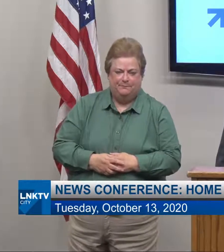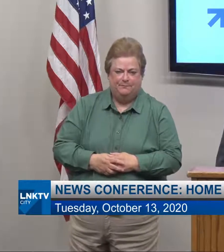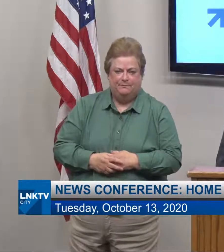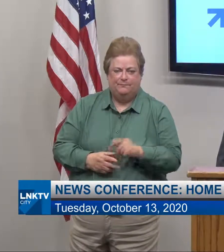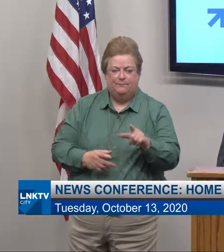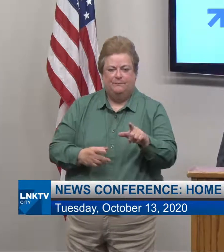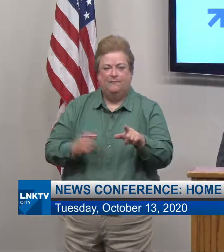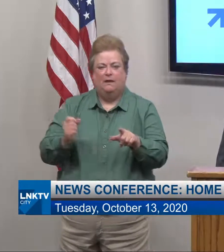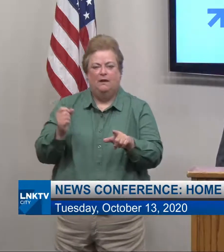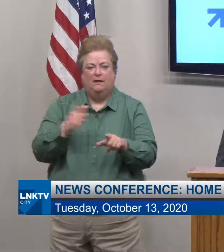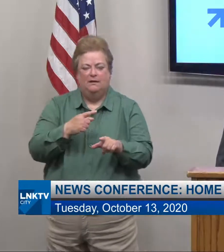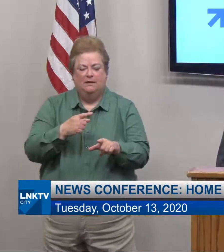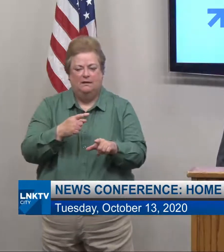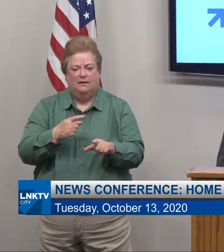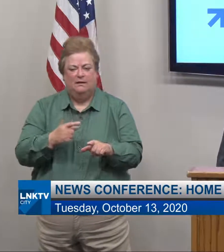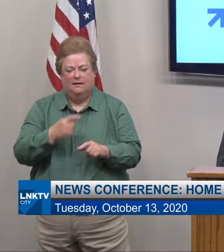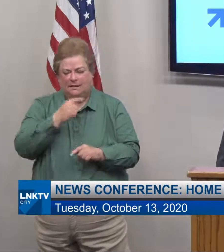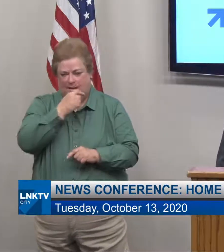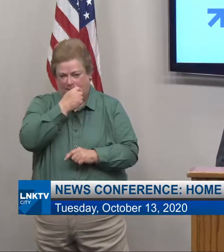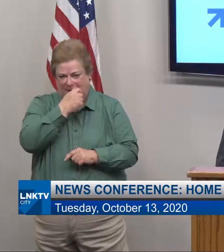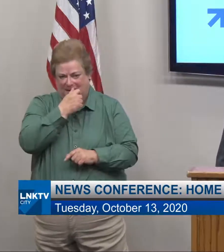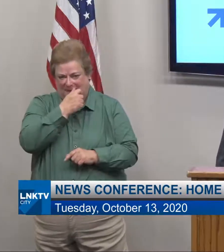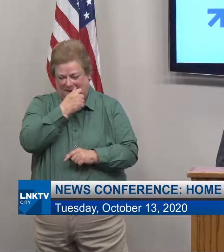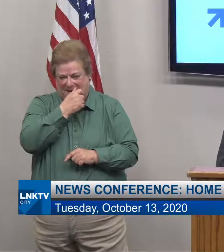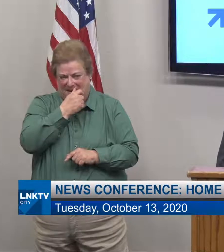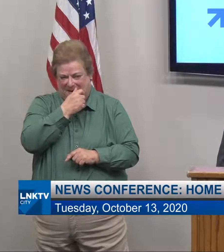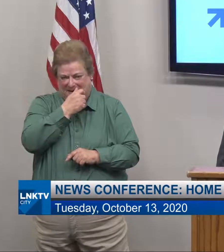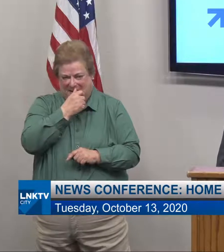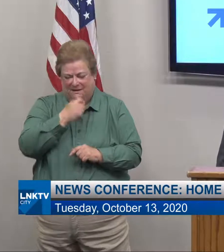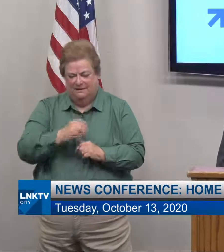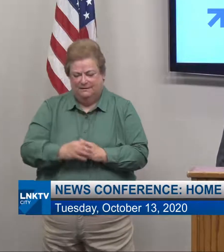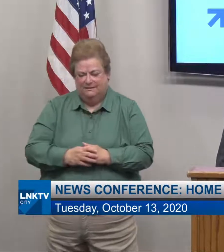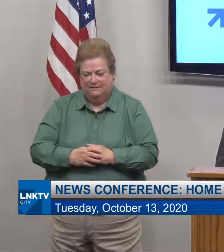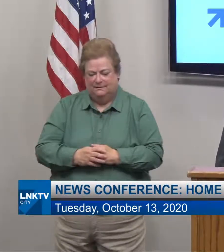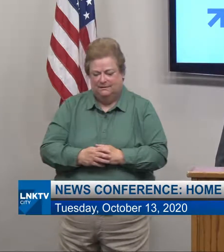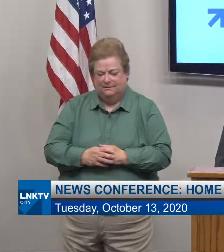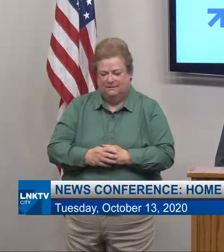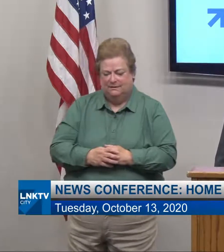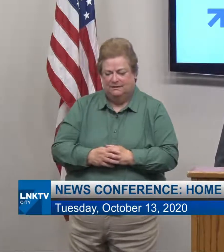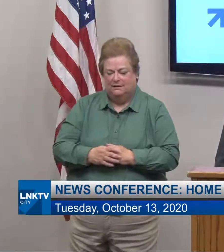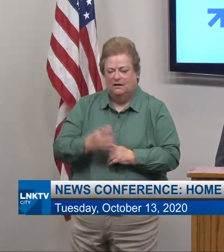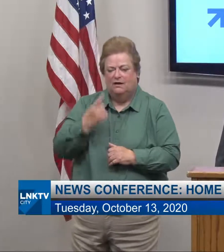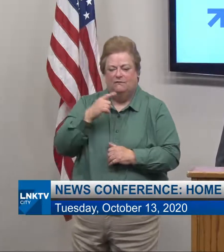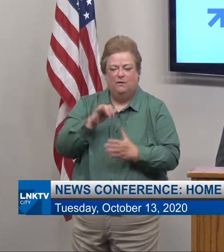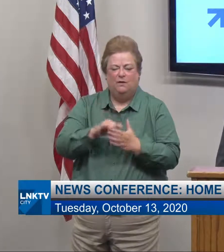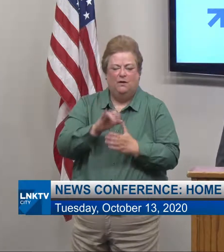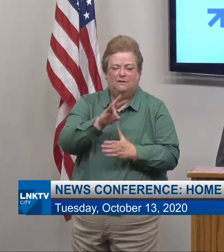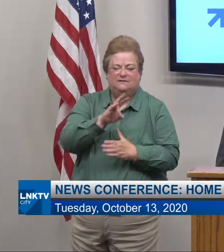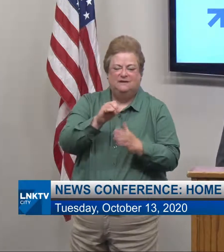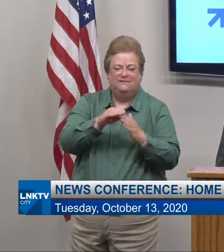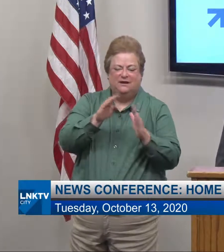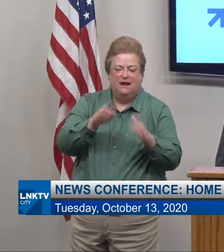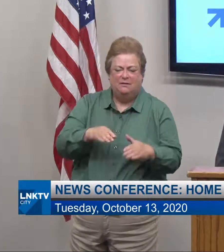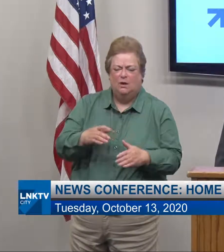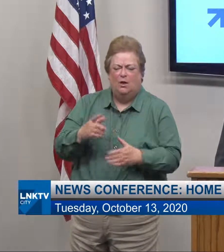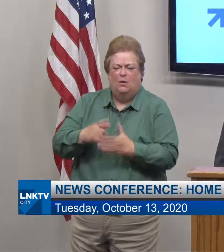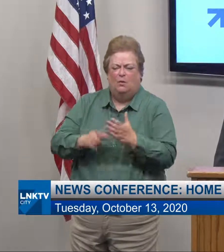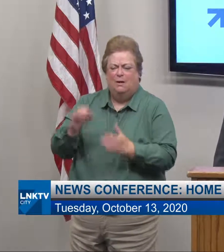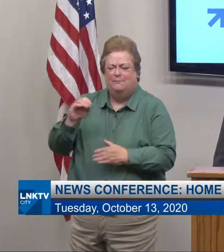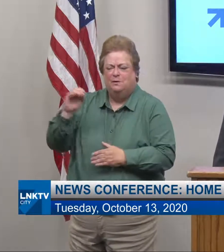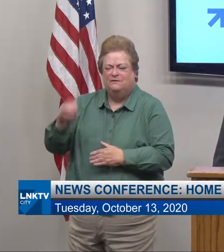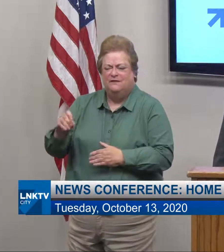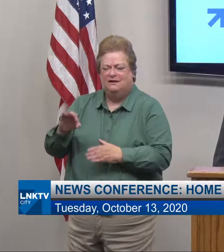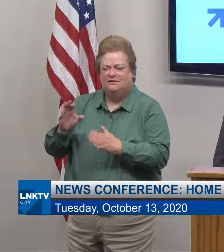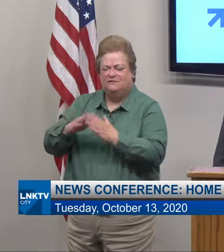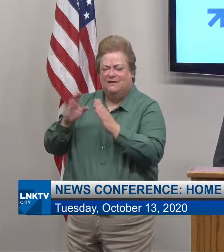And how much outside of the 70 units, I mean, what percentage of housing built